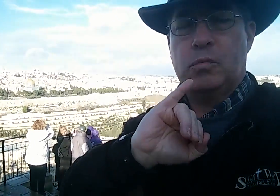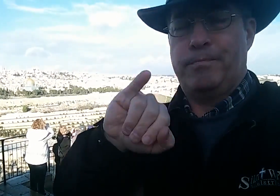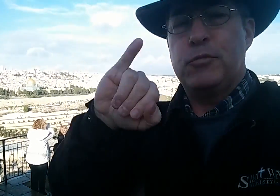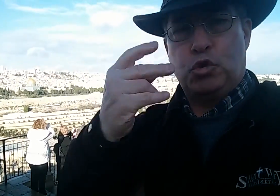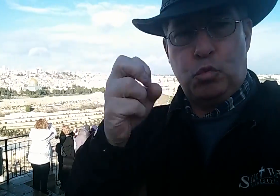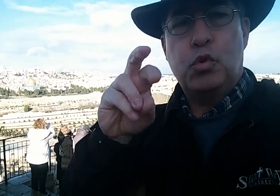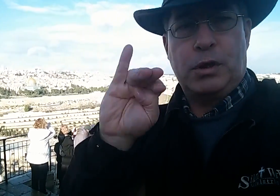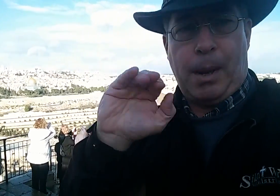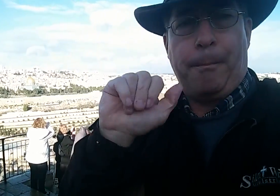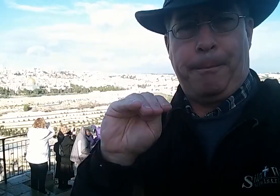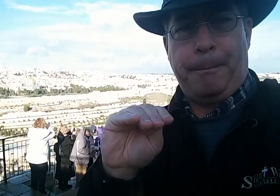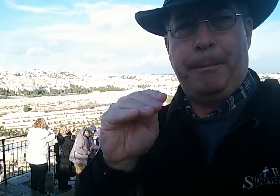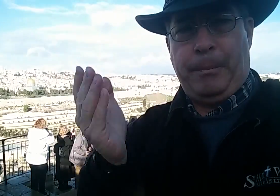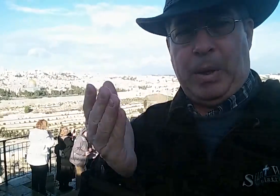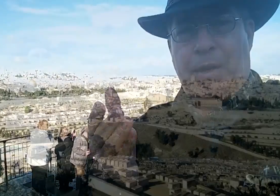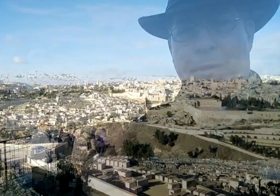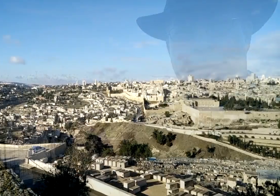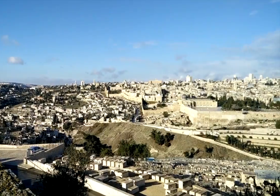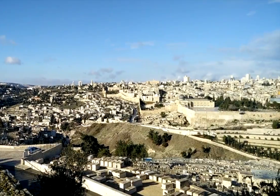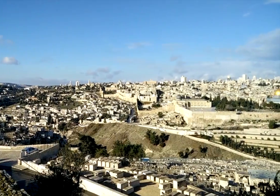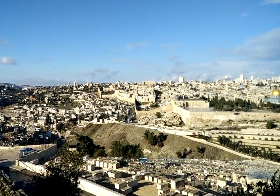what's called quarters. Jerusalem.